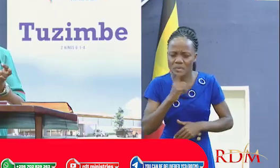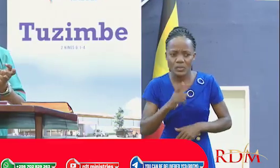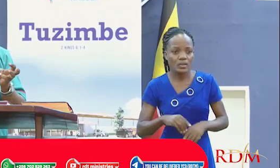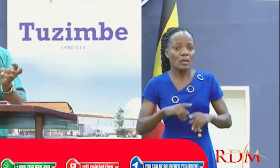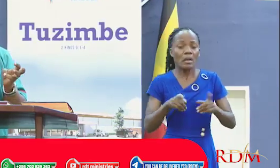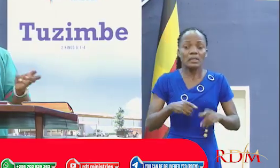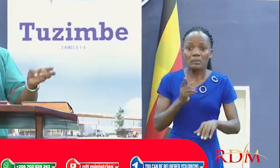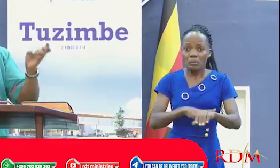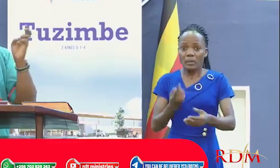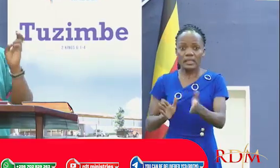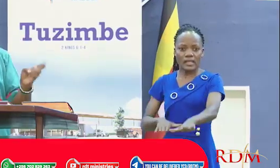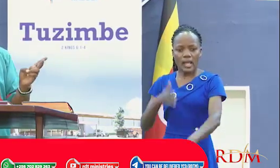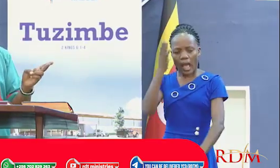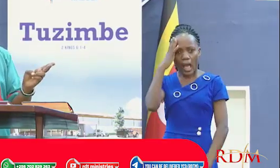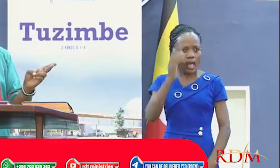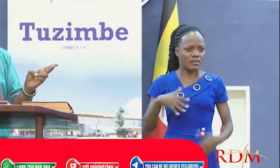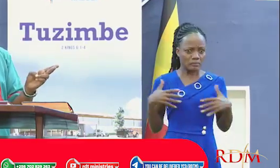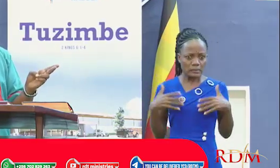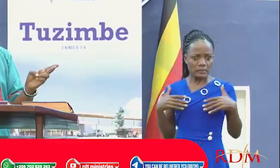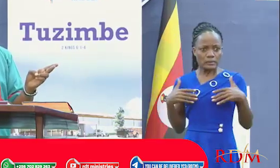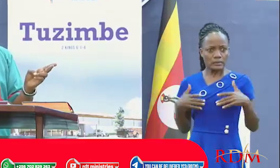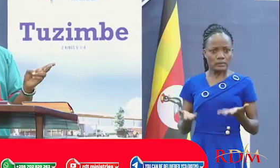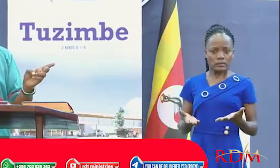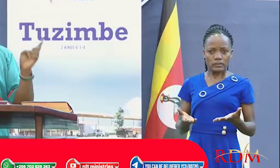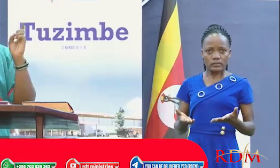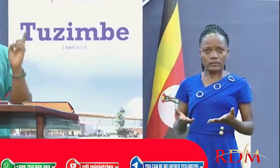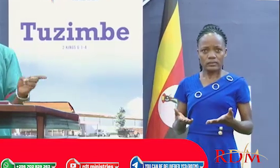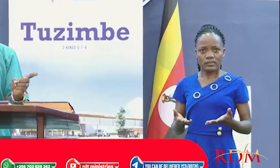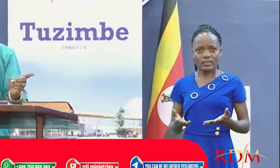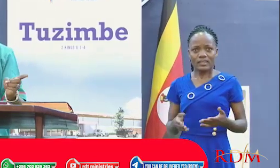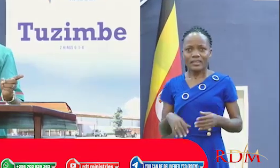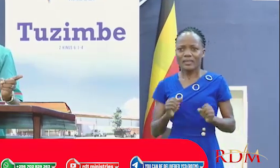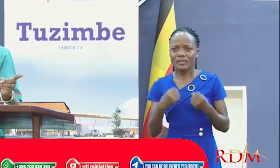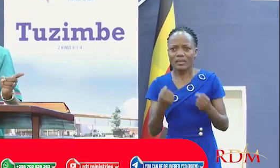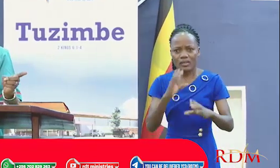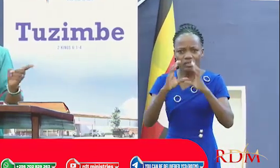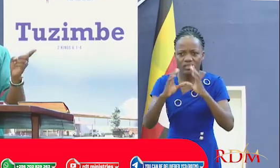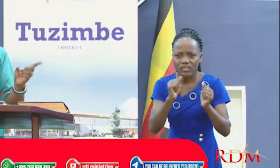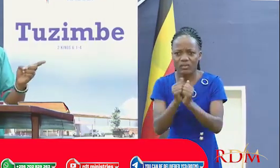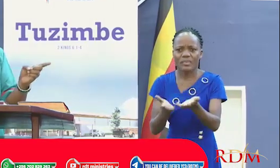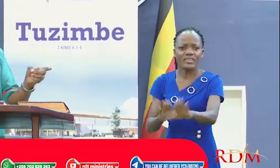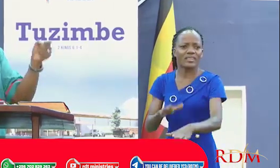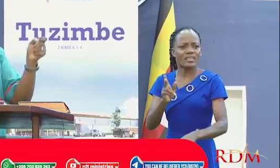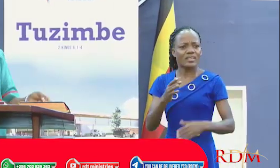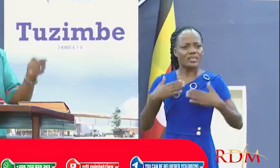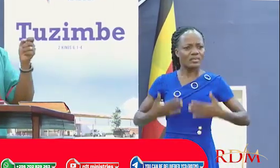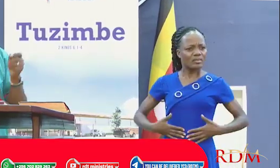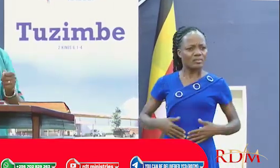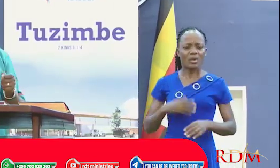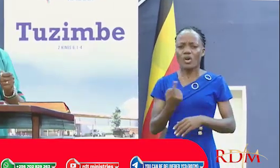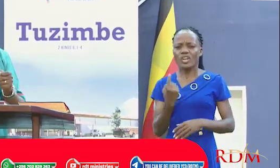First of all, it's scary. Gujirako entiisa. It comes with a lot of terror. Tegunyumya. It does not converse. Gufugibwa teeka lya